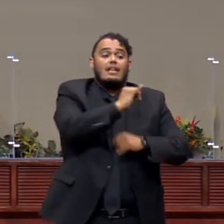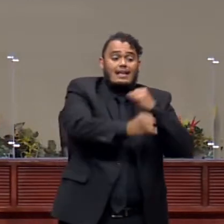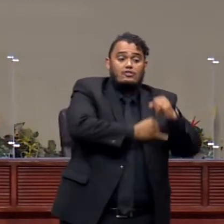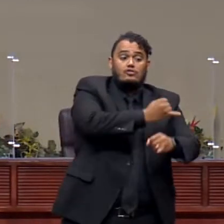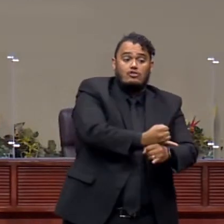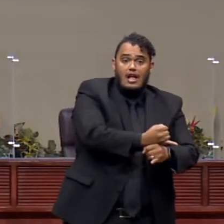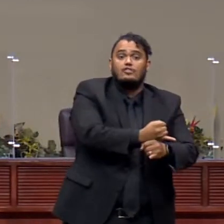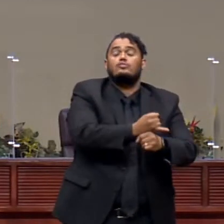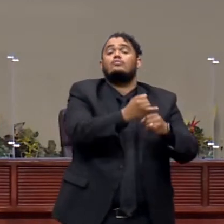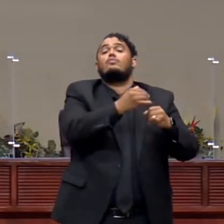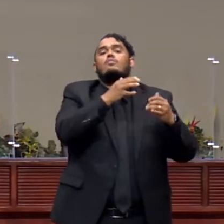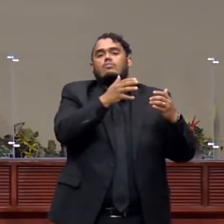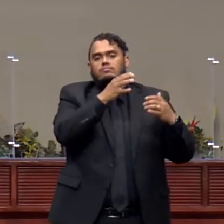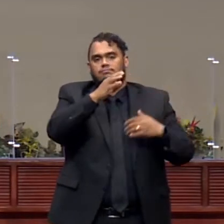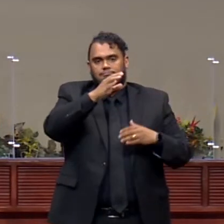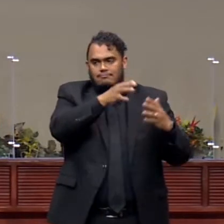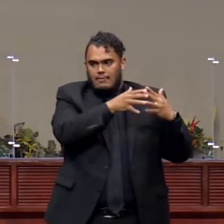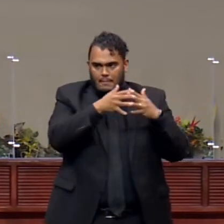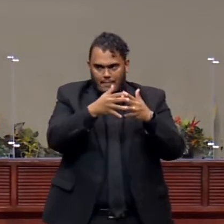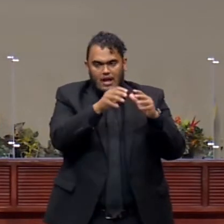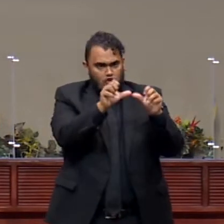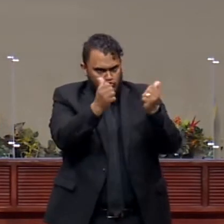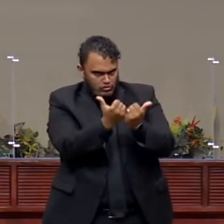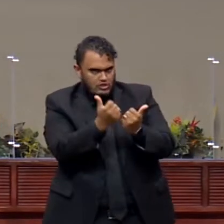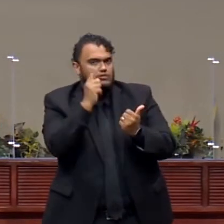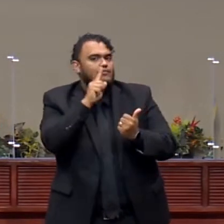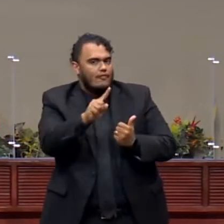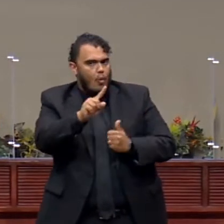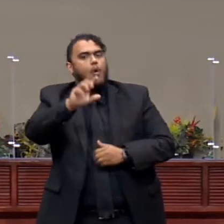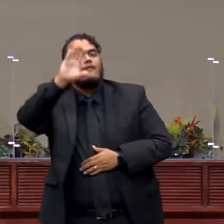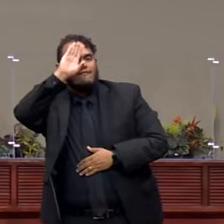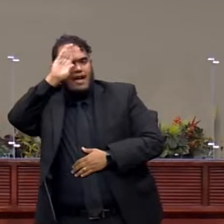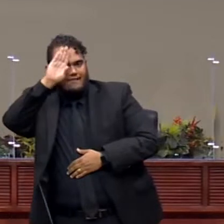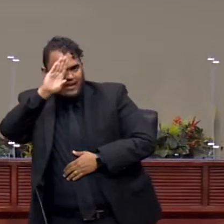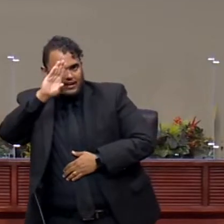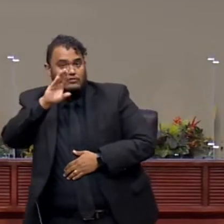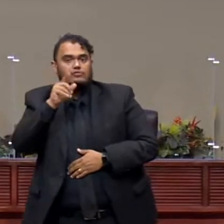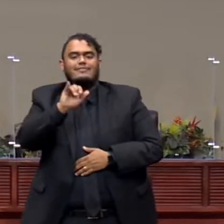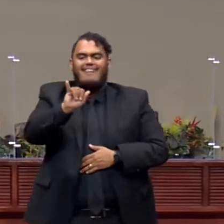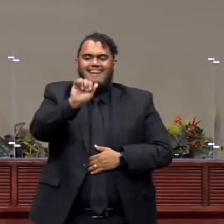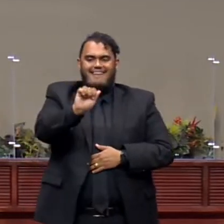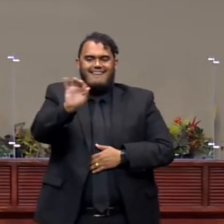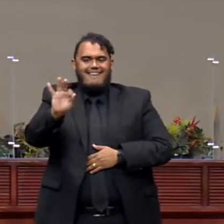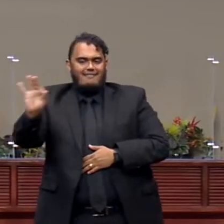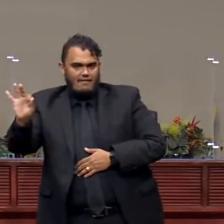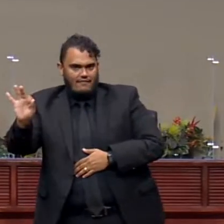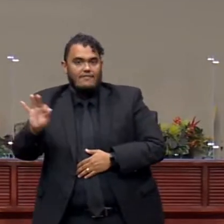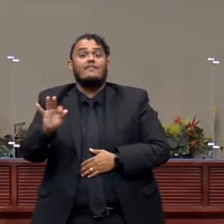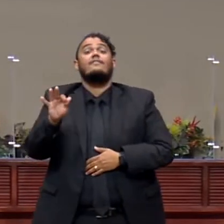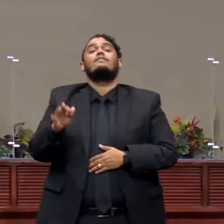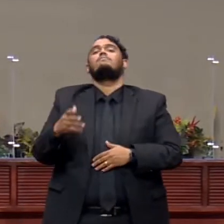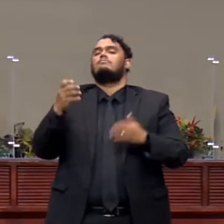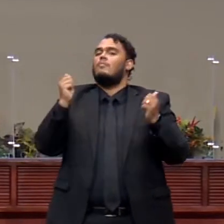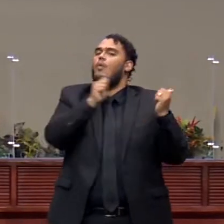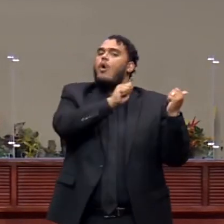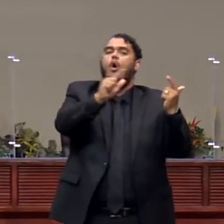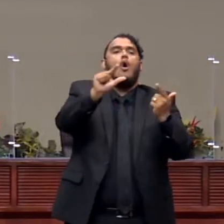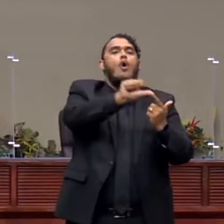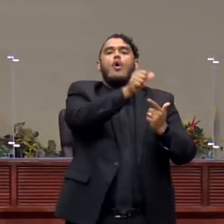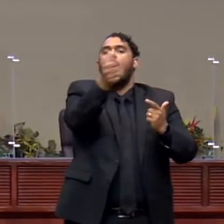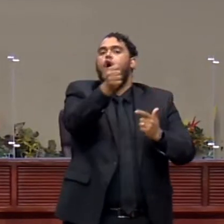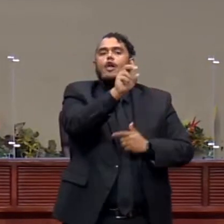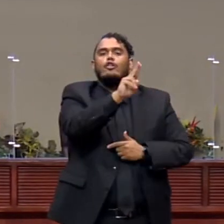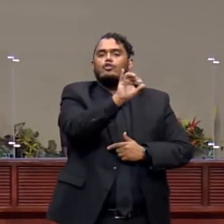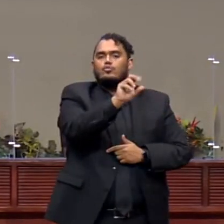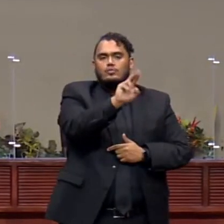the vaccine mandate. As you all know, all of our other unions had already entered into agreements